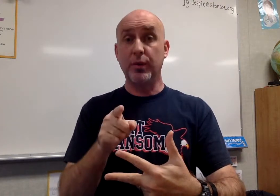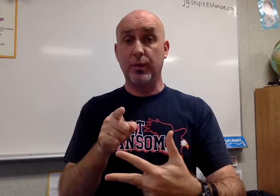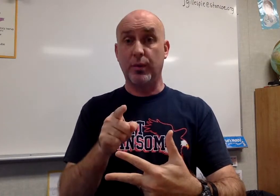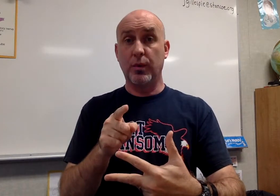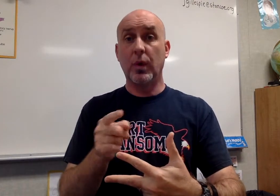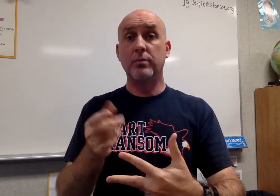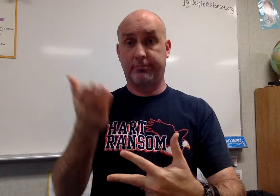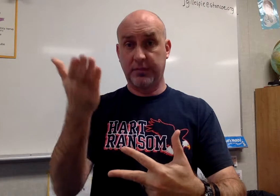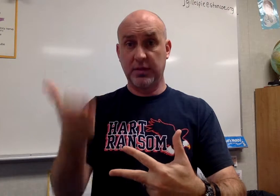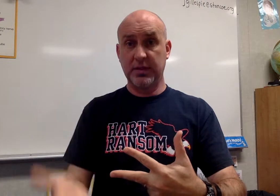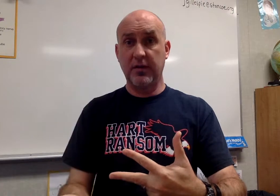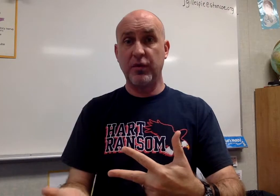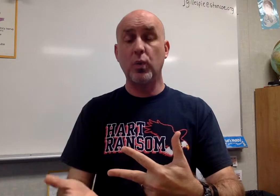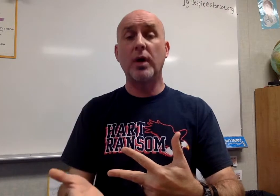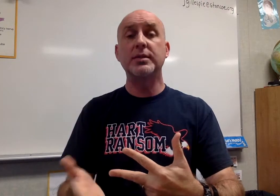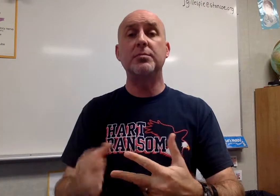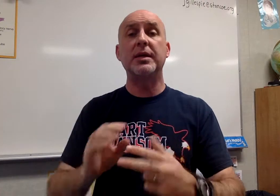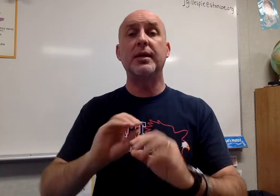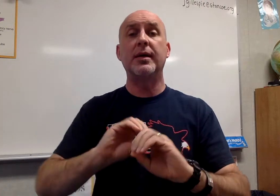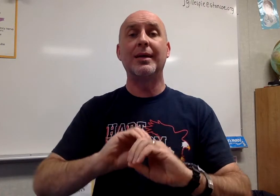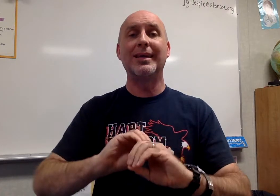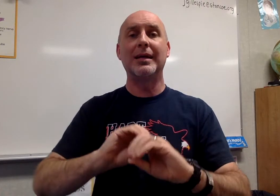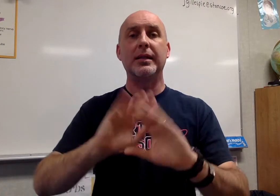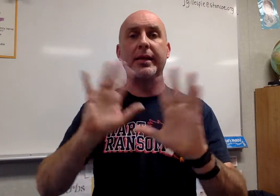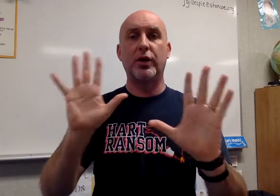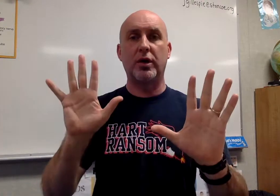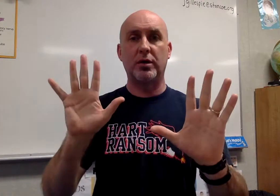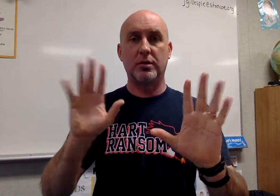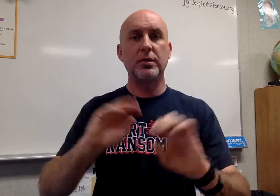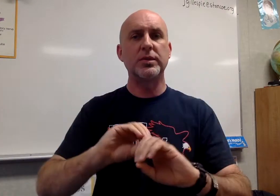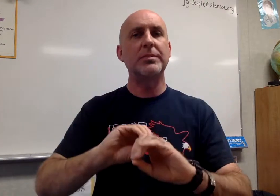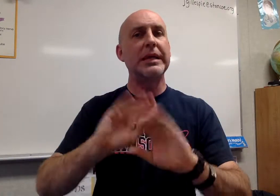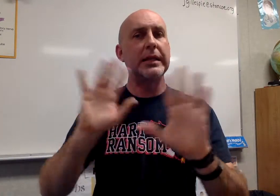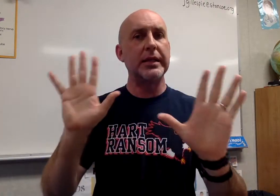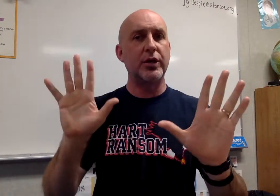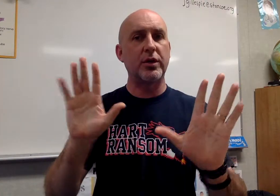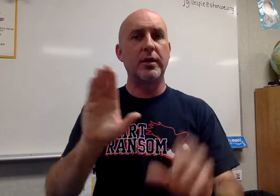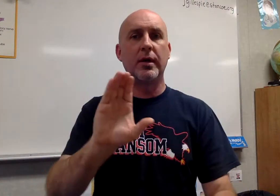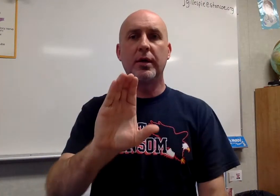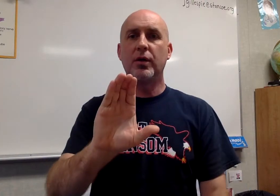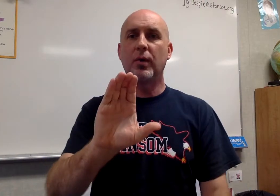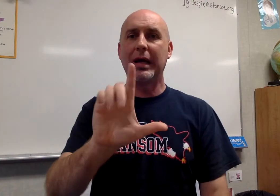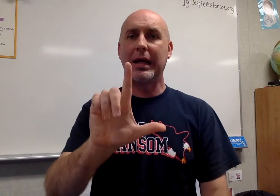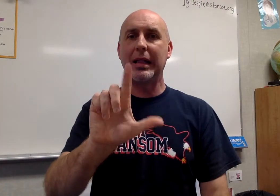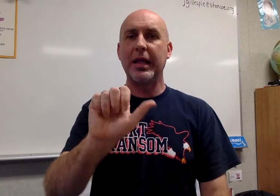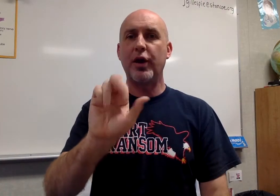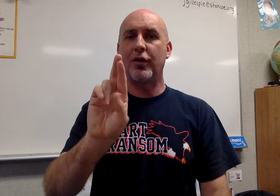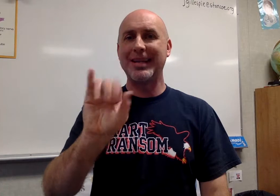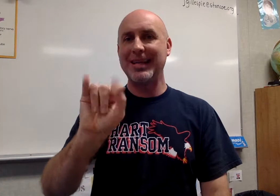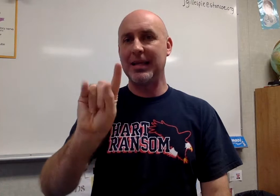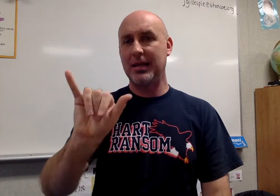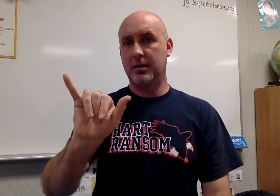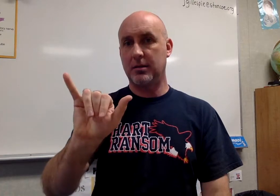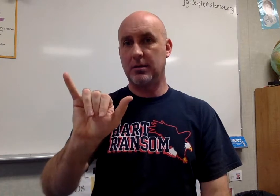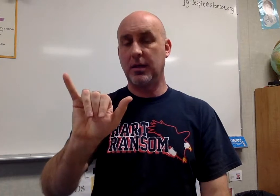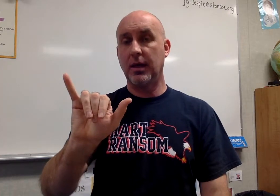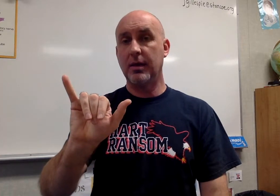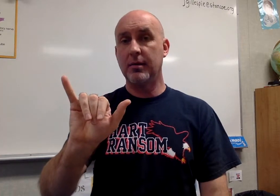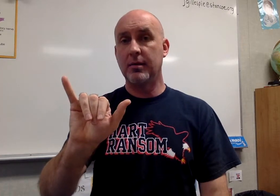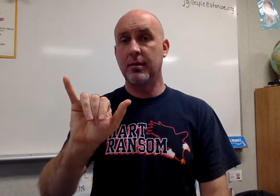You, yourself, you want to be clear. You want to be clear. You want clarity. Okay?